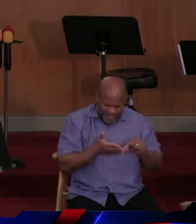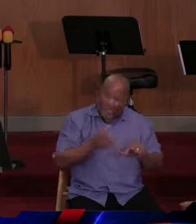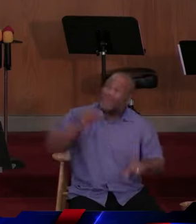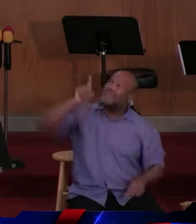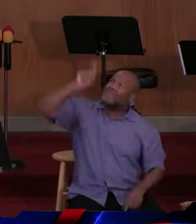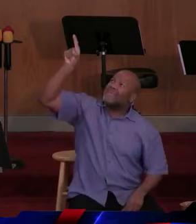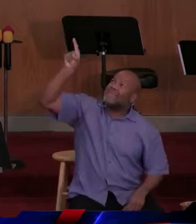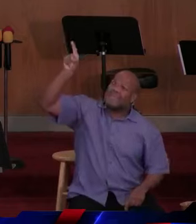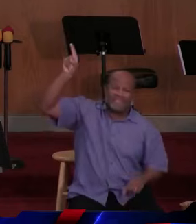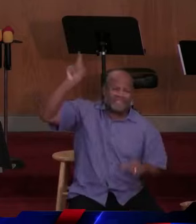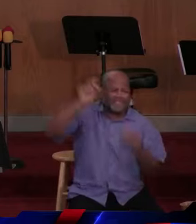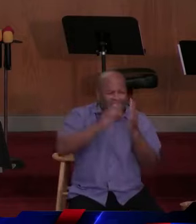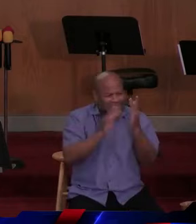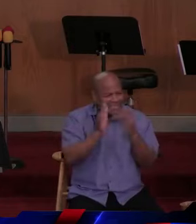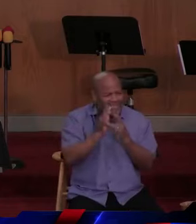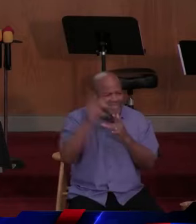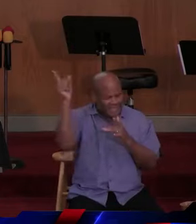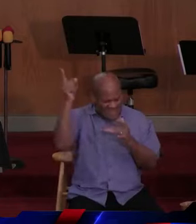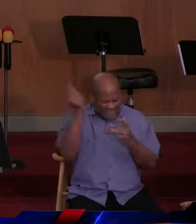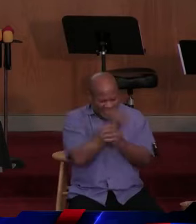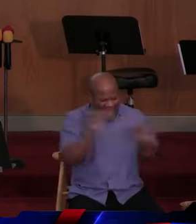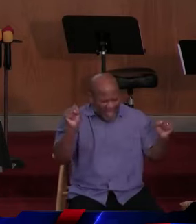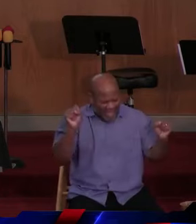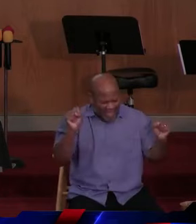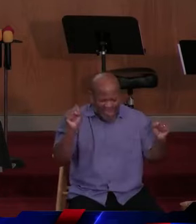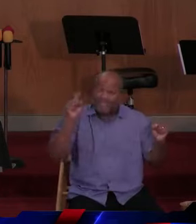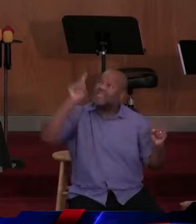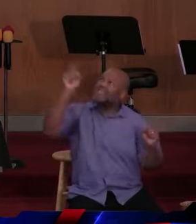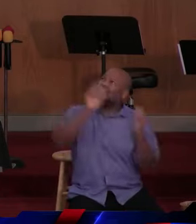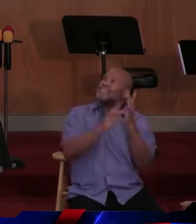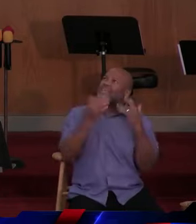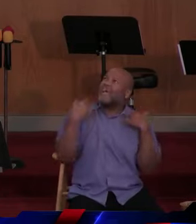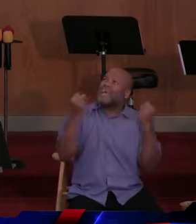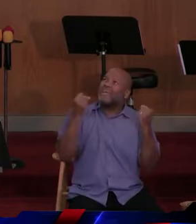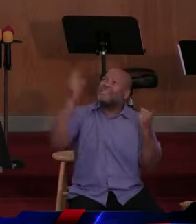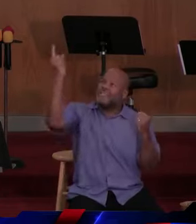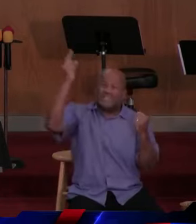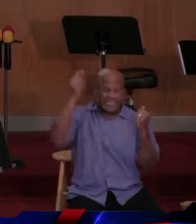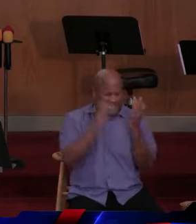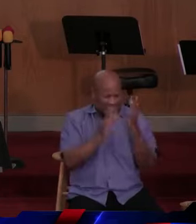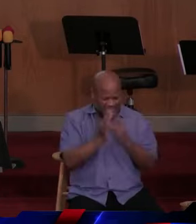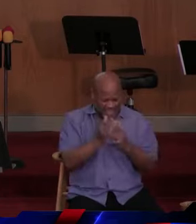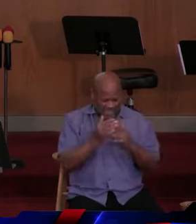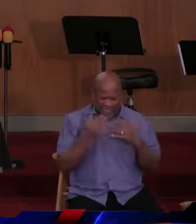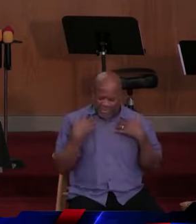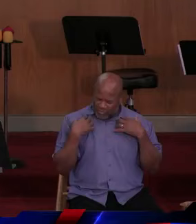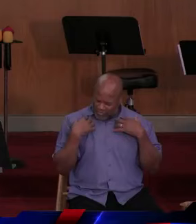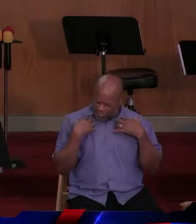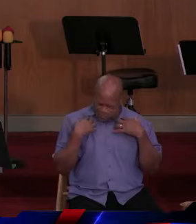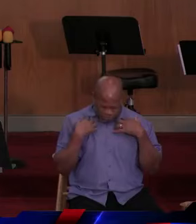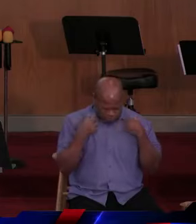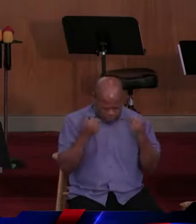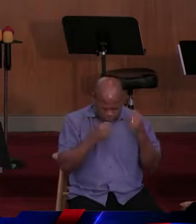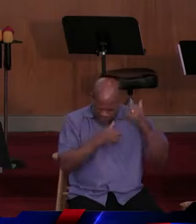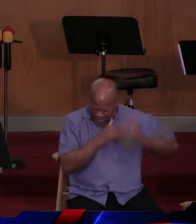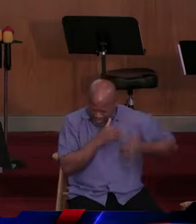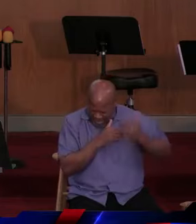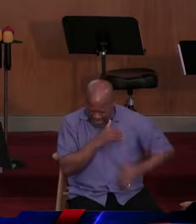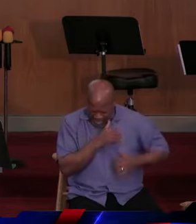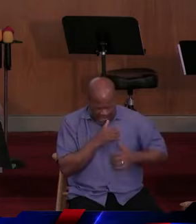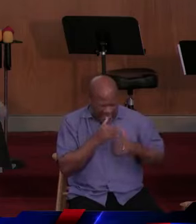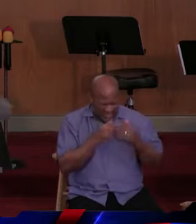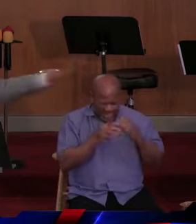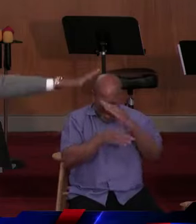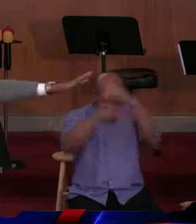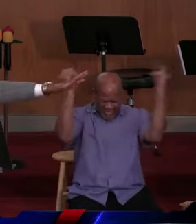Jesus saves. This Jesus heals. This Jesus is the bread of heaven. This Jesus is living water. This Jesus is the way, the truth, and